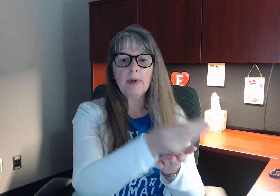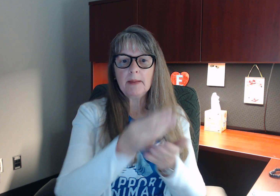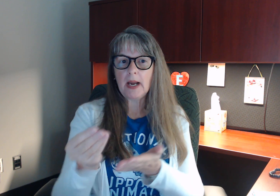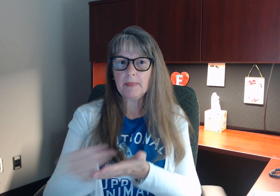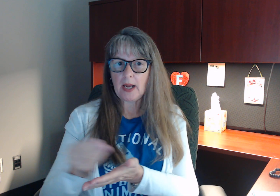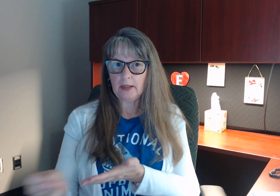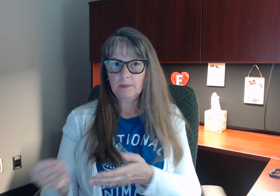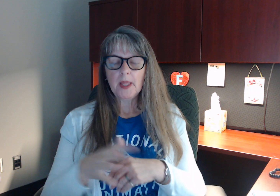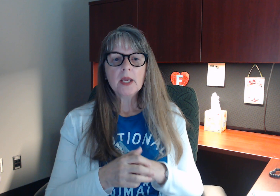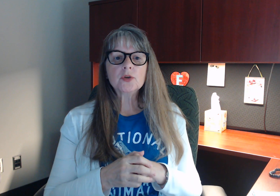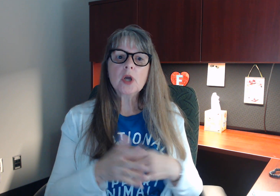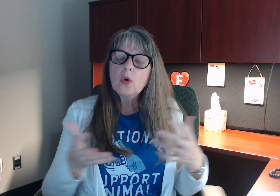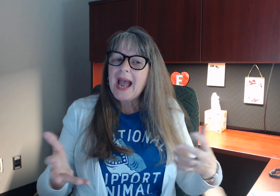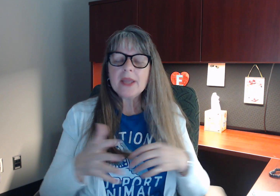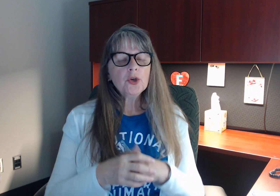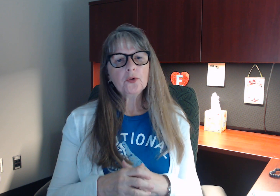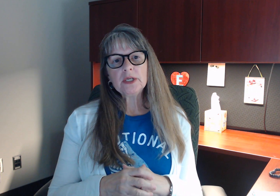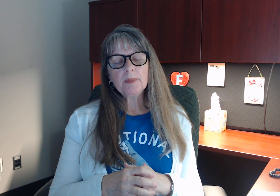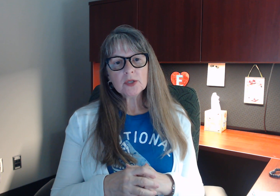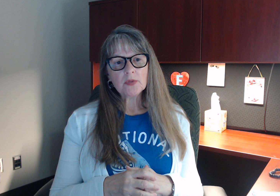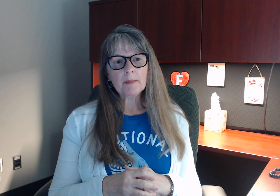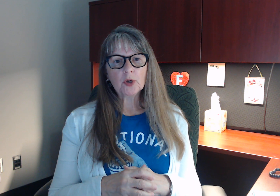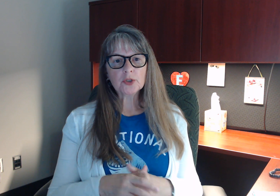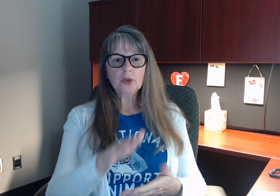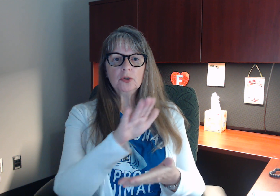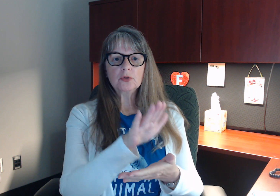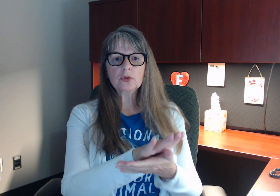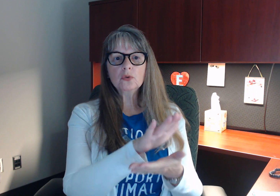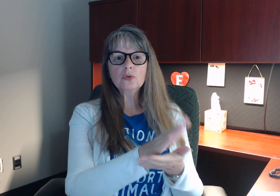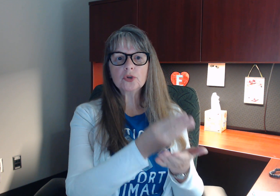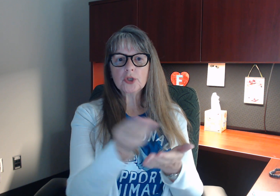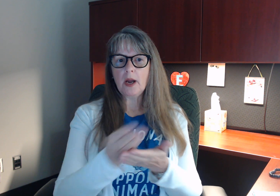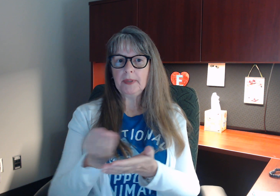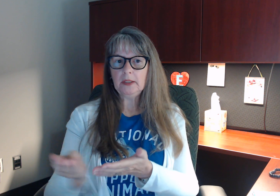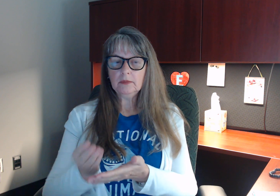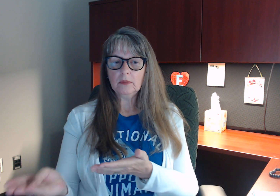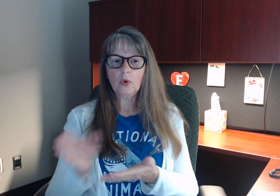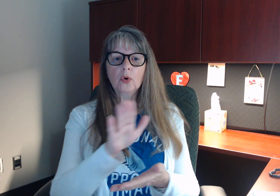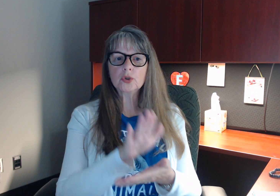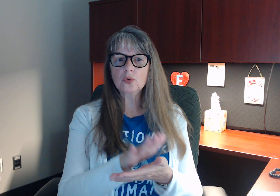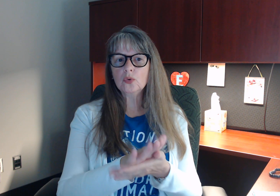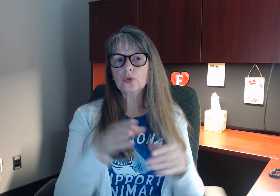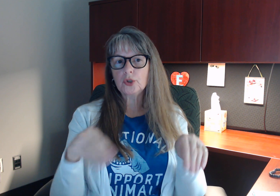buy, buy. So, it depends on that person. You could do school shopping or school